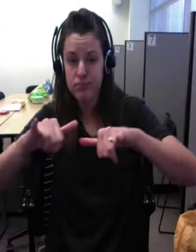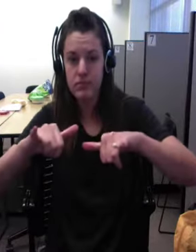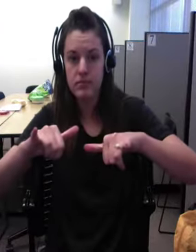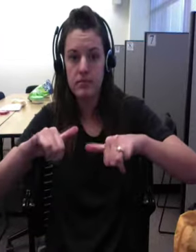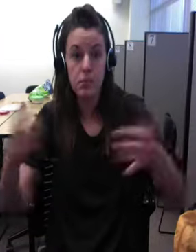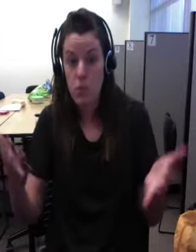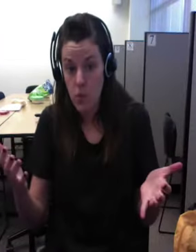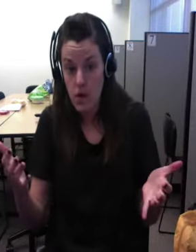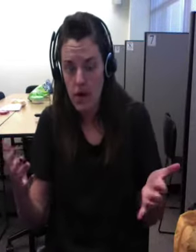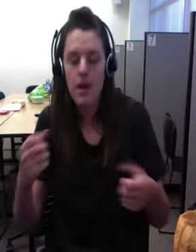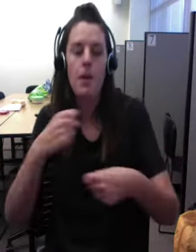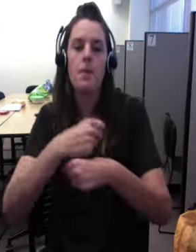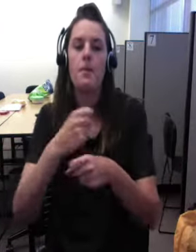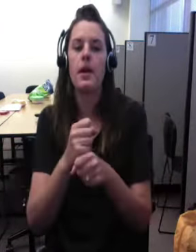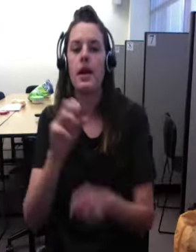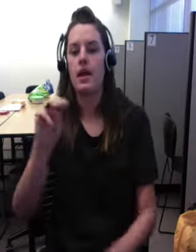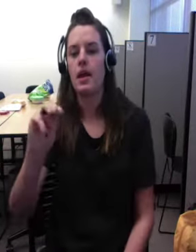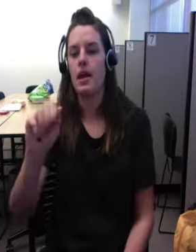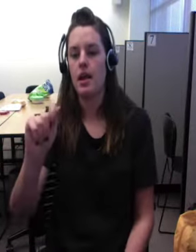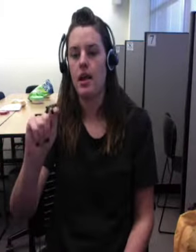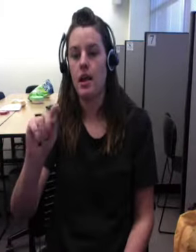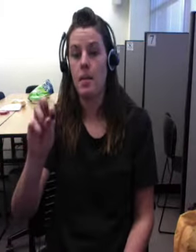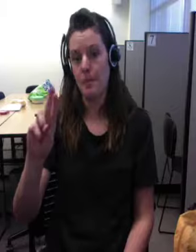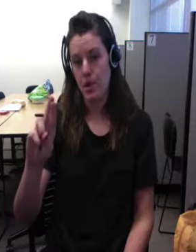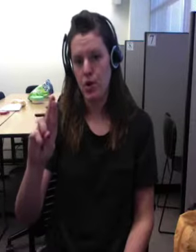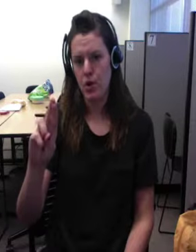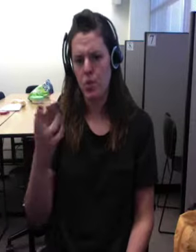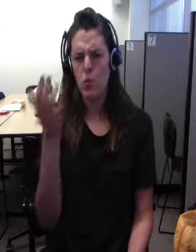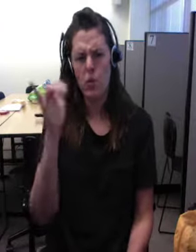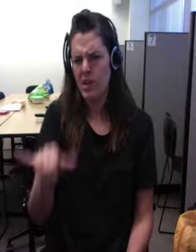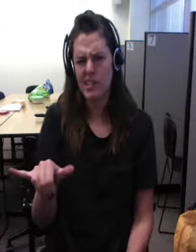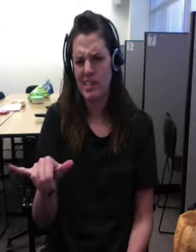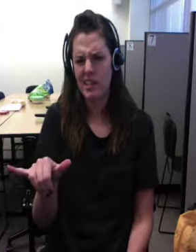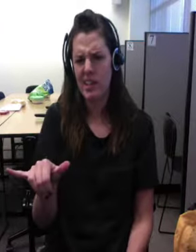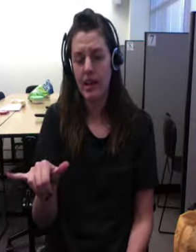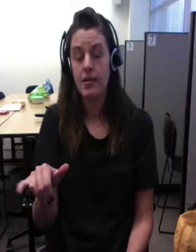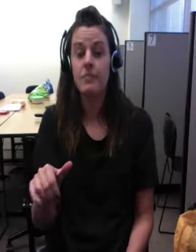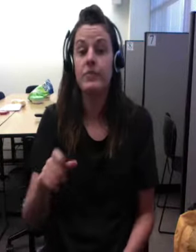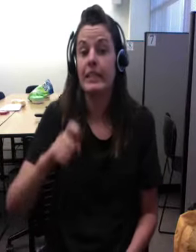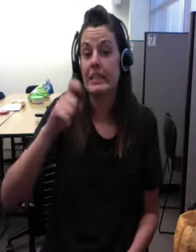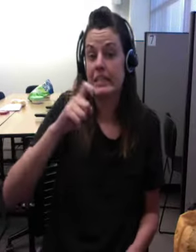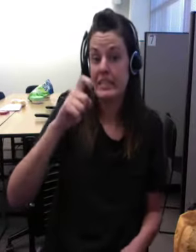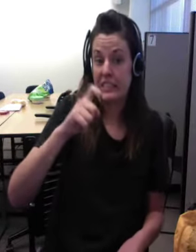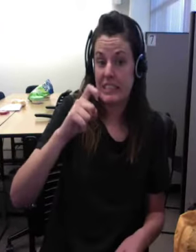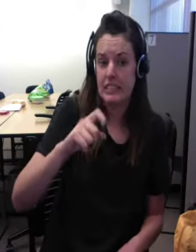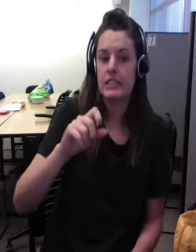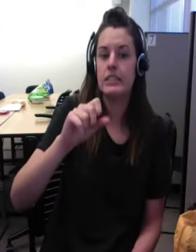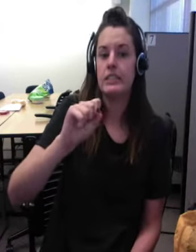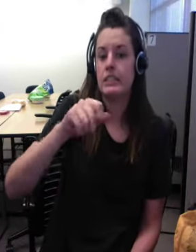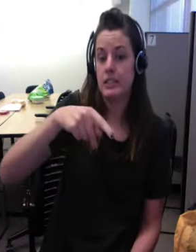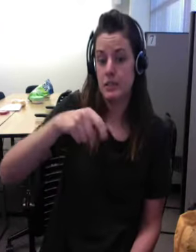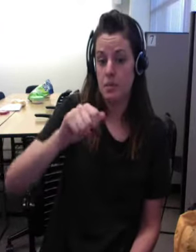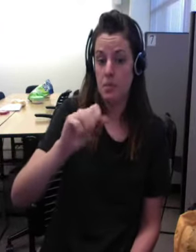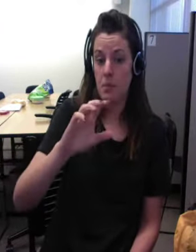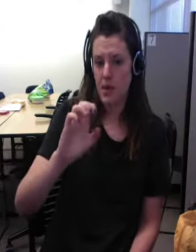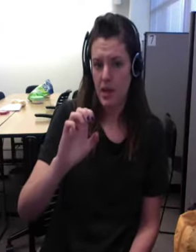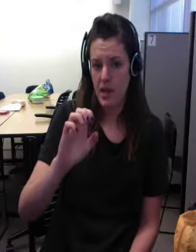matter. Matter is something that takes up space. Now, you might be wondering why they all look